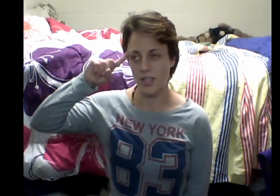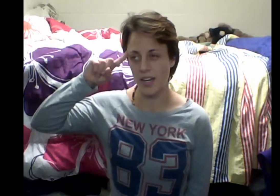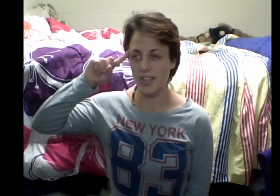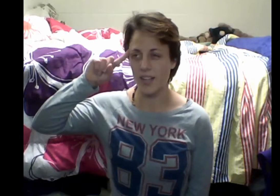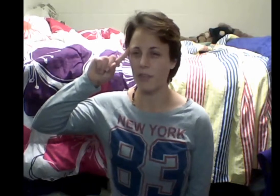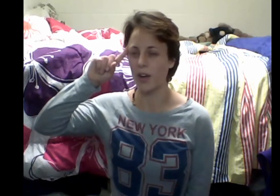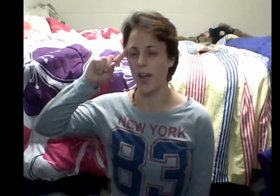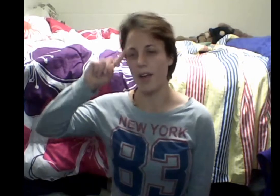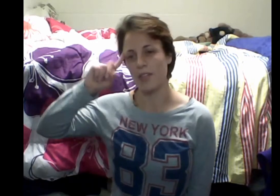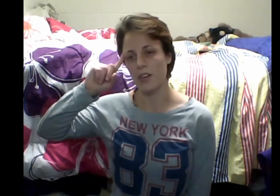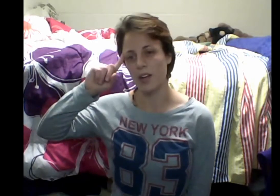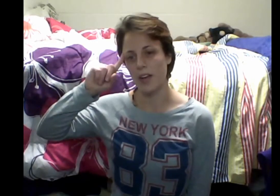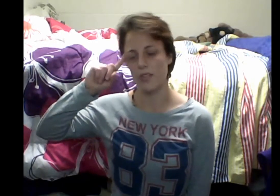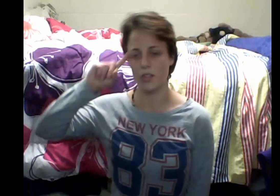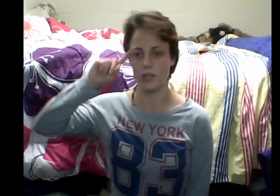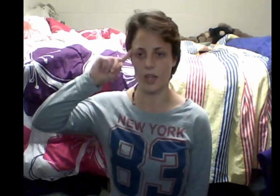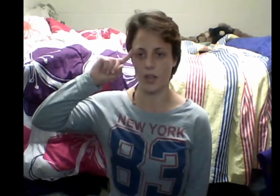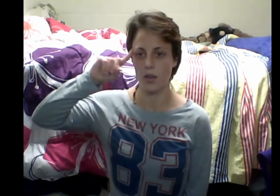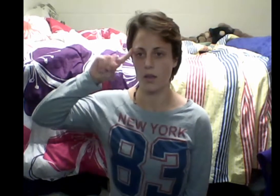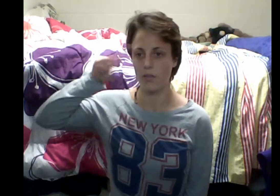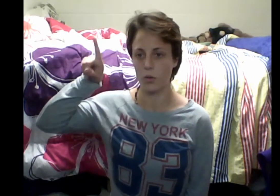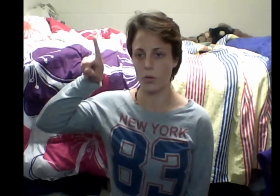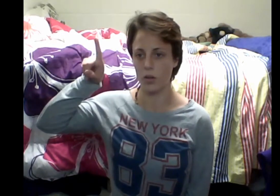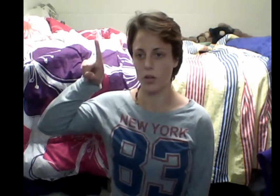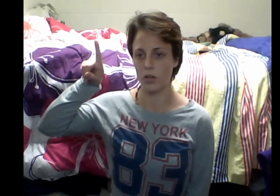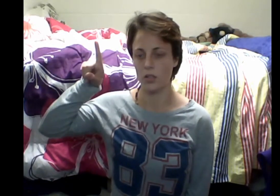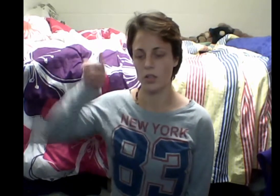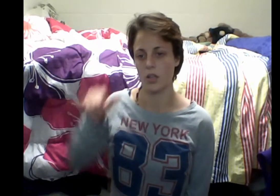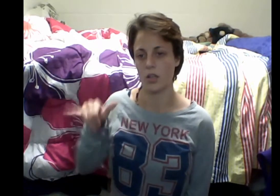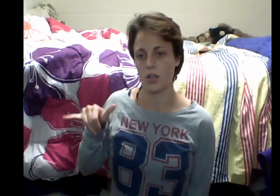kind of like saying forever, kind of, so it's like forever.